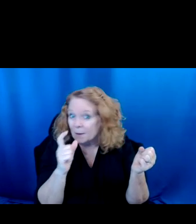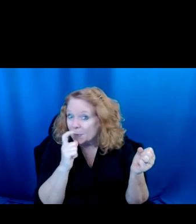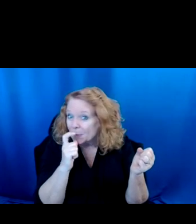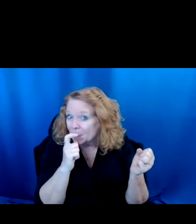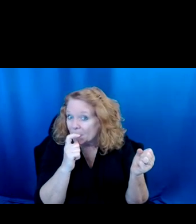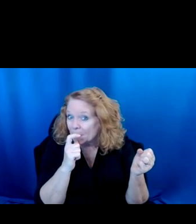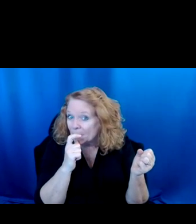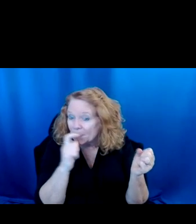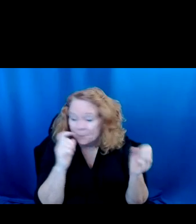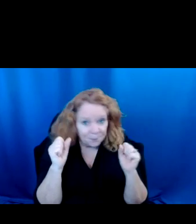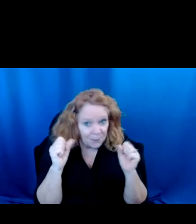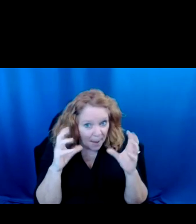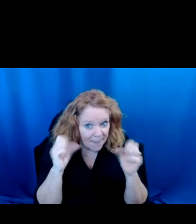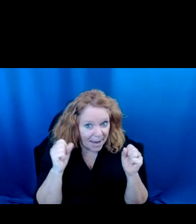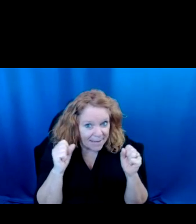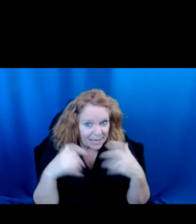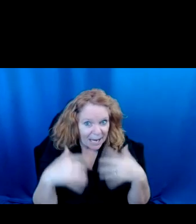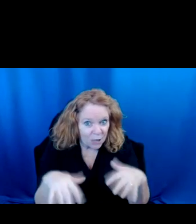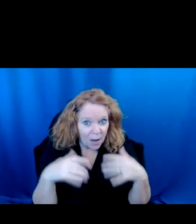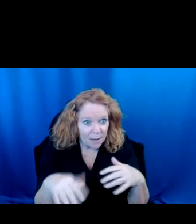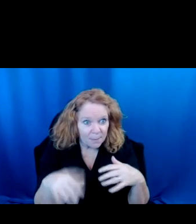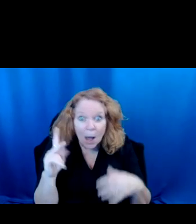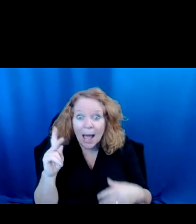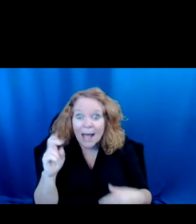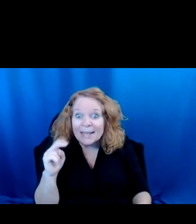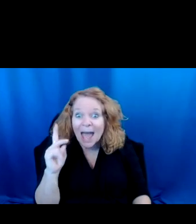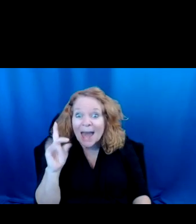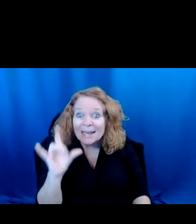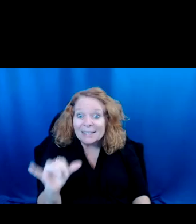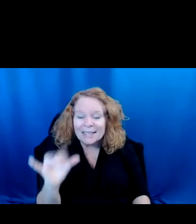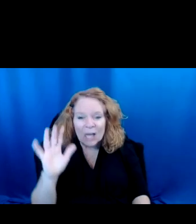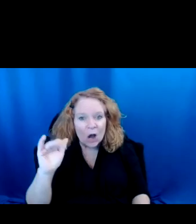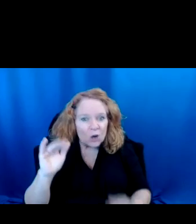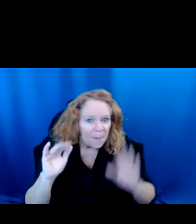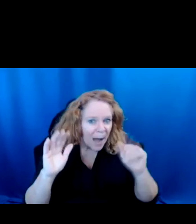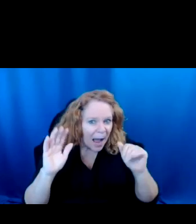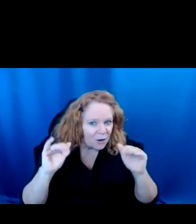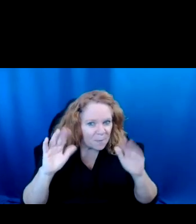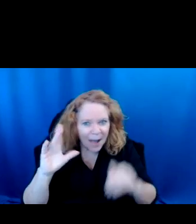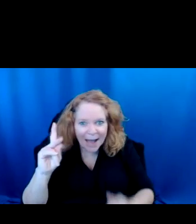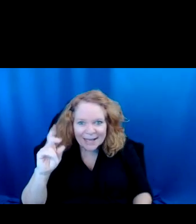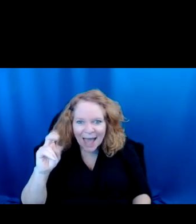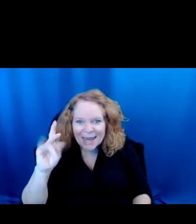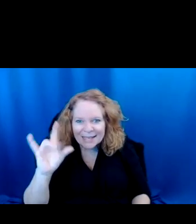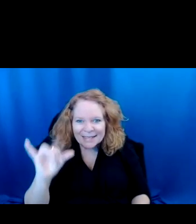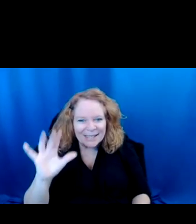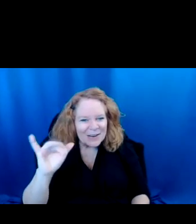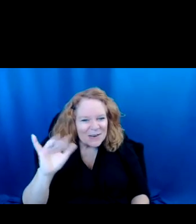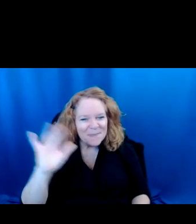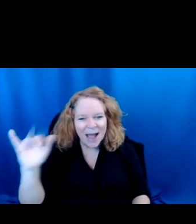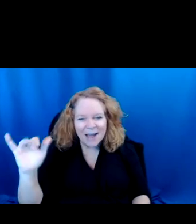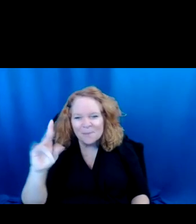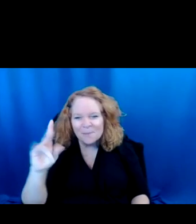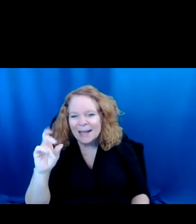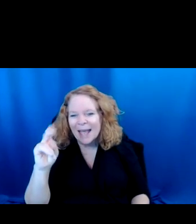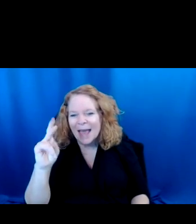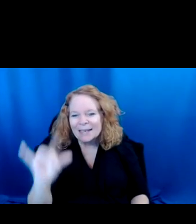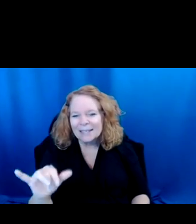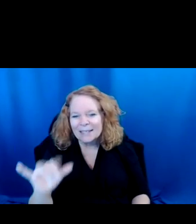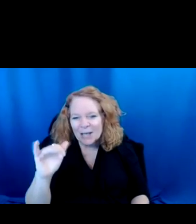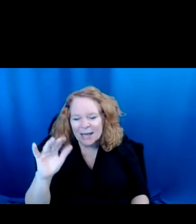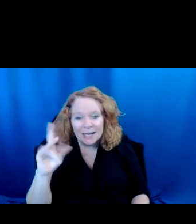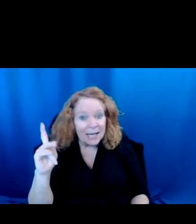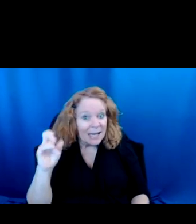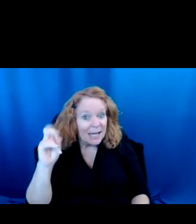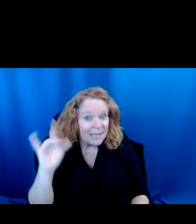amazing, incredible Kennedy. Goodbye, goodbye, goodbye, Kennedy. Kennedy, goodbye, goodbye, goodbye, Kennedy,